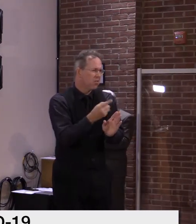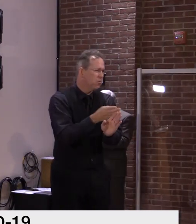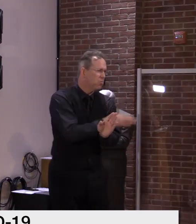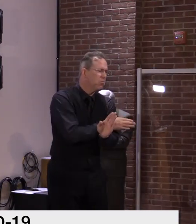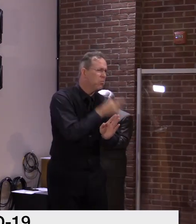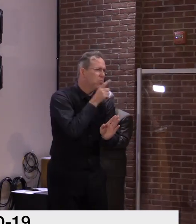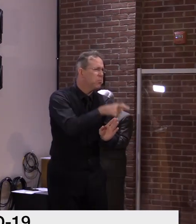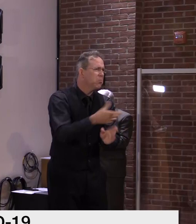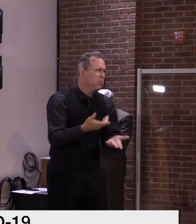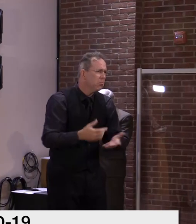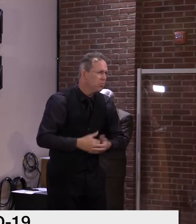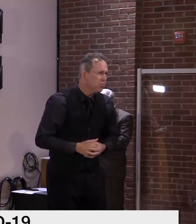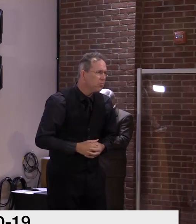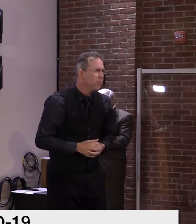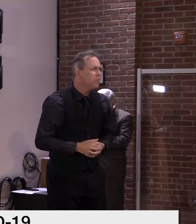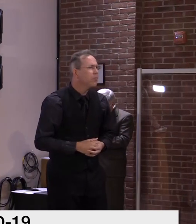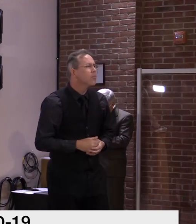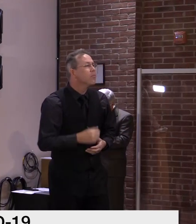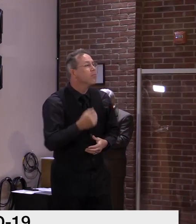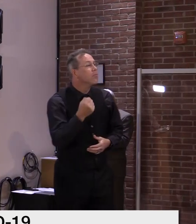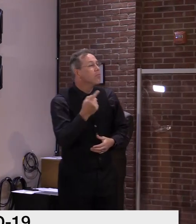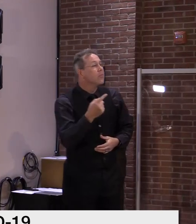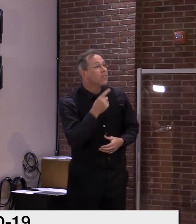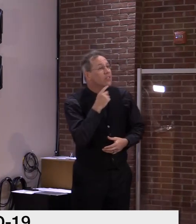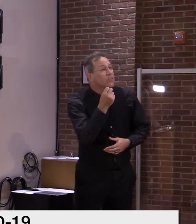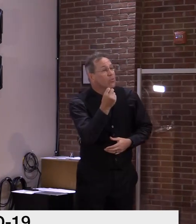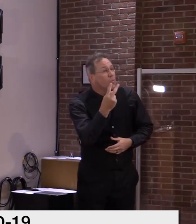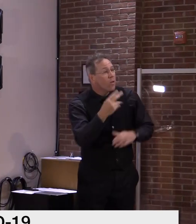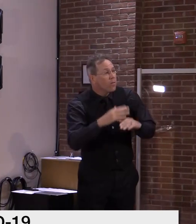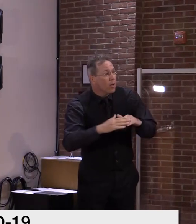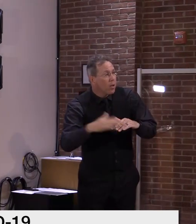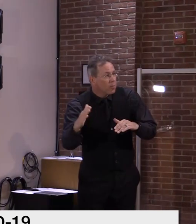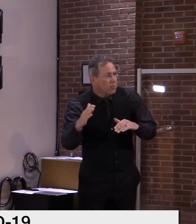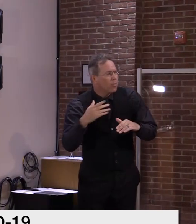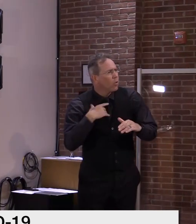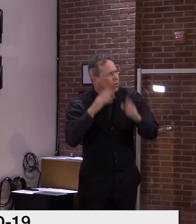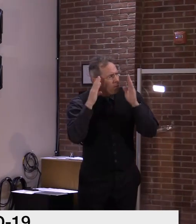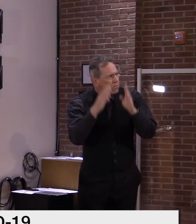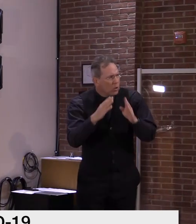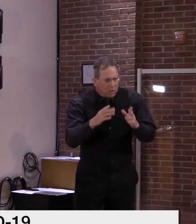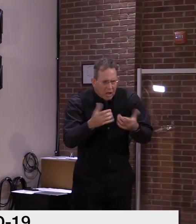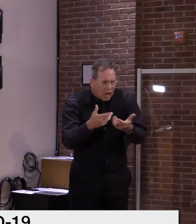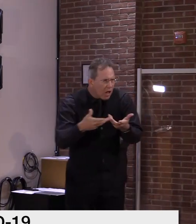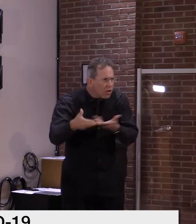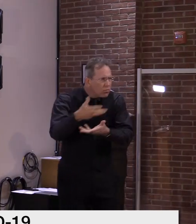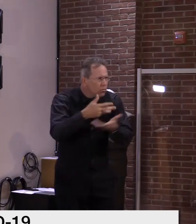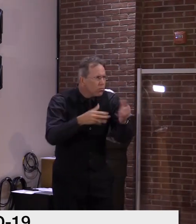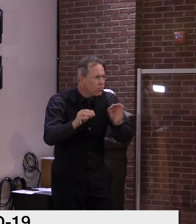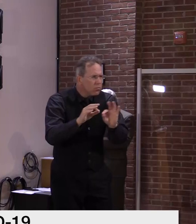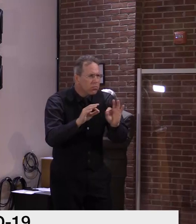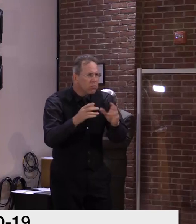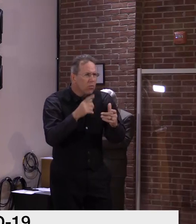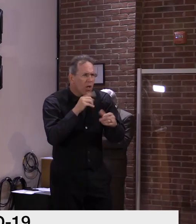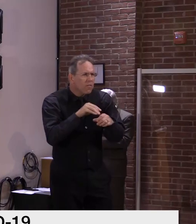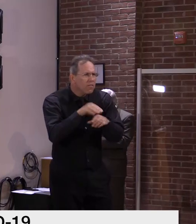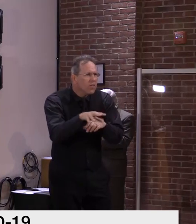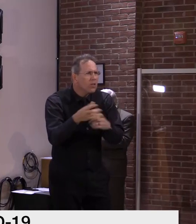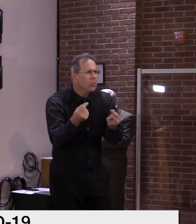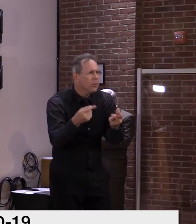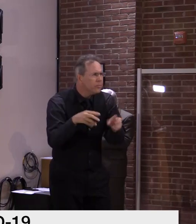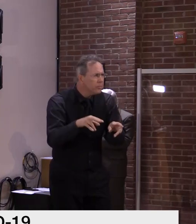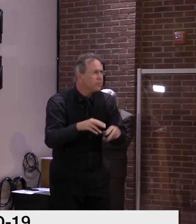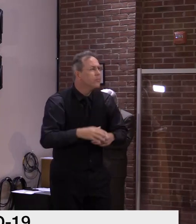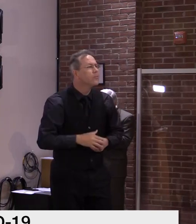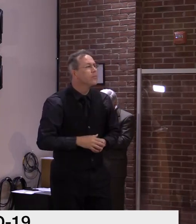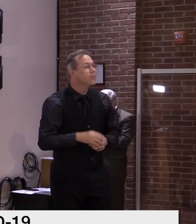that group because, again, just because a vaccine reaches emergency use authorization doesn't necessarily mean